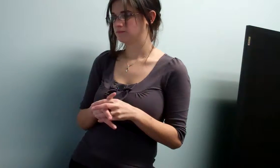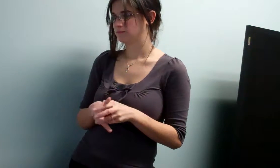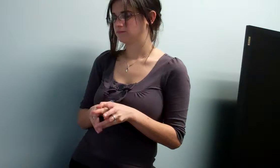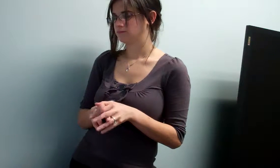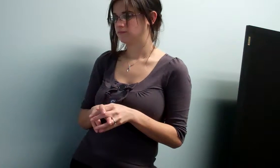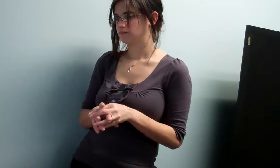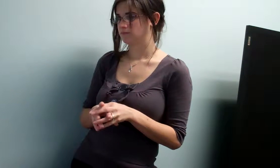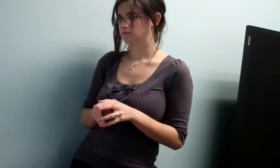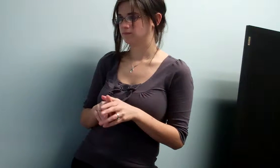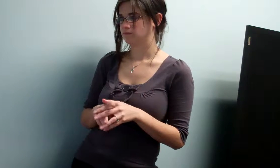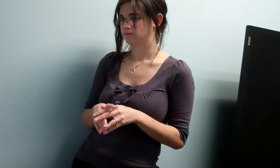African Americans.